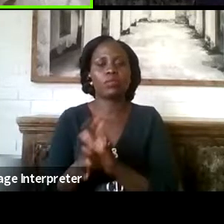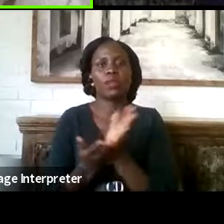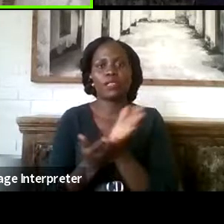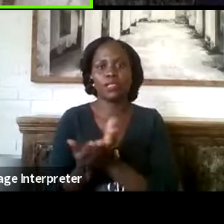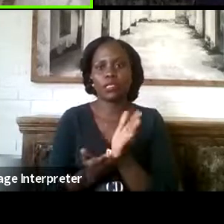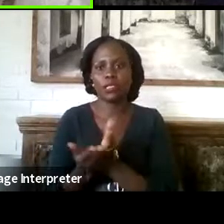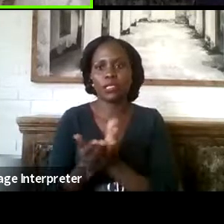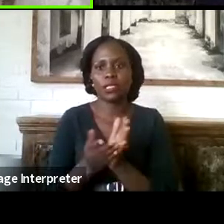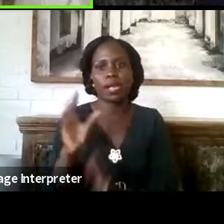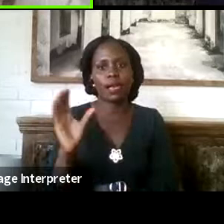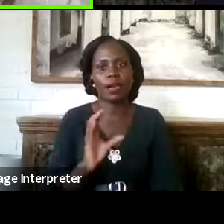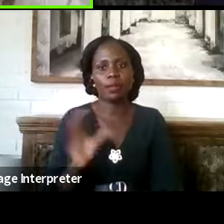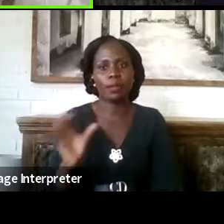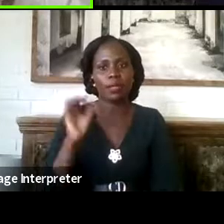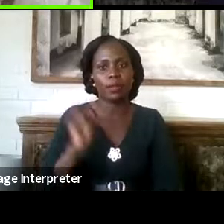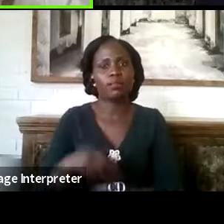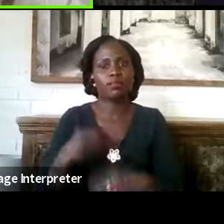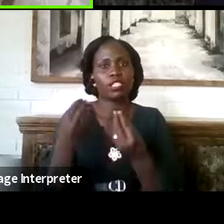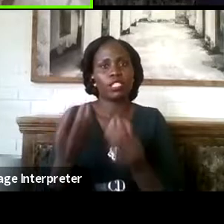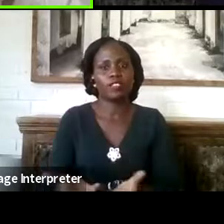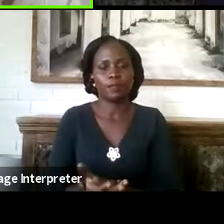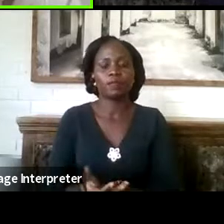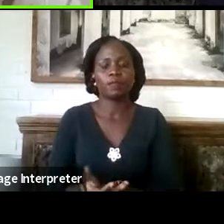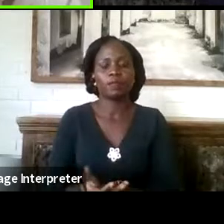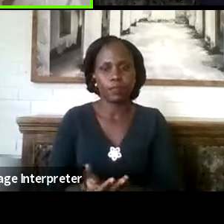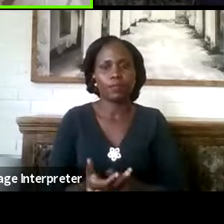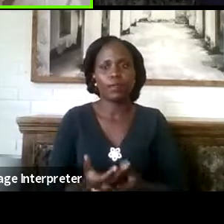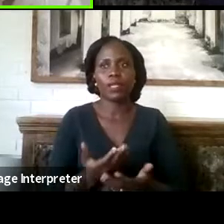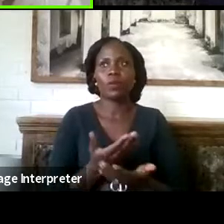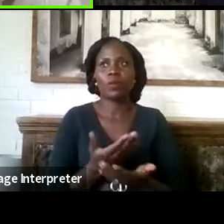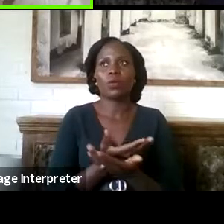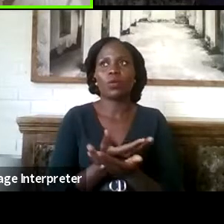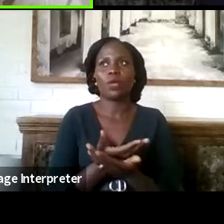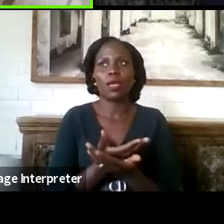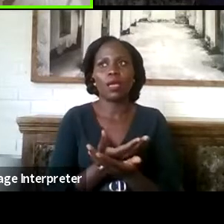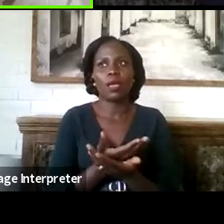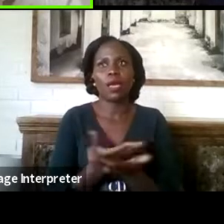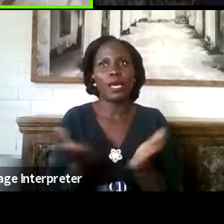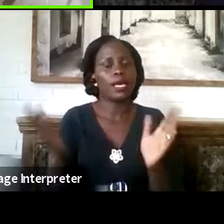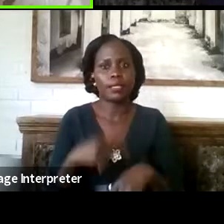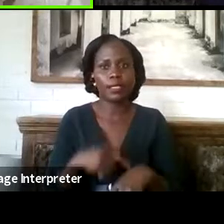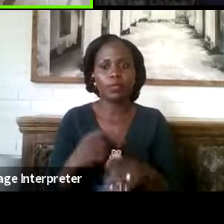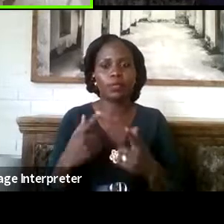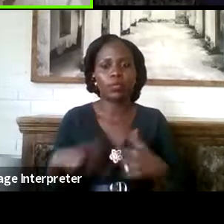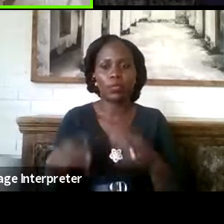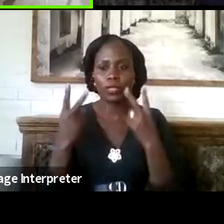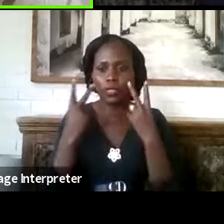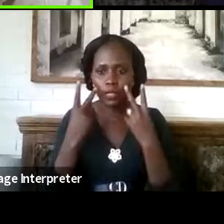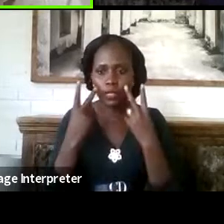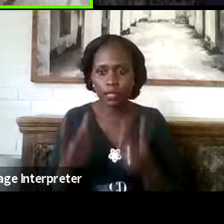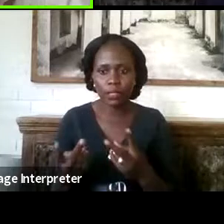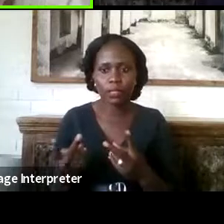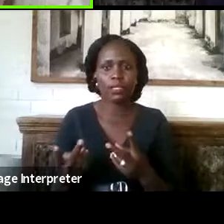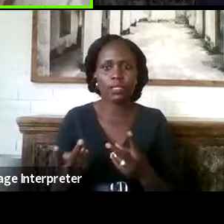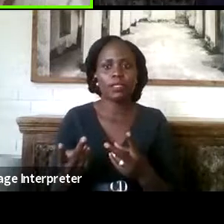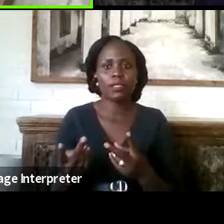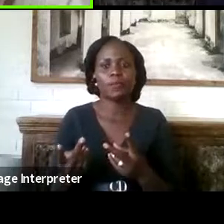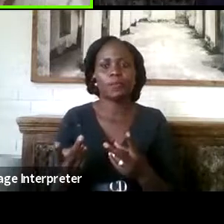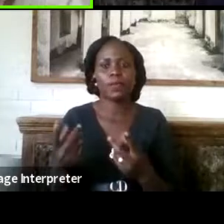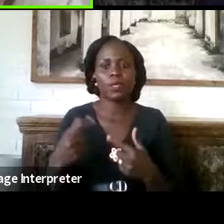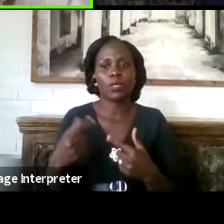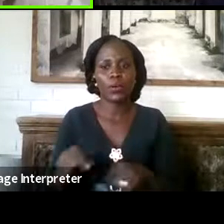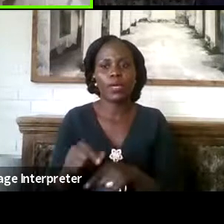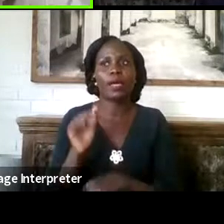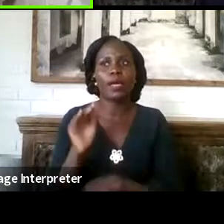providing. And whenever we see that we are asking far